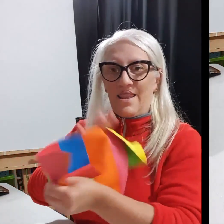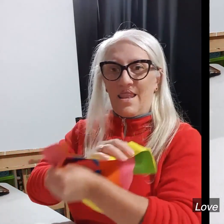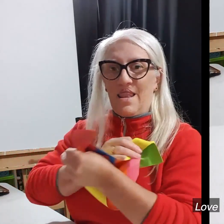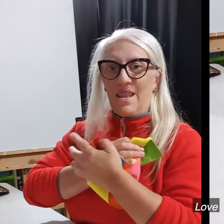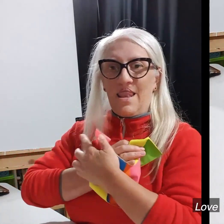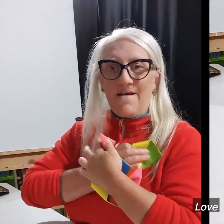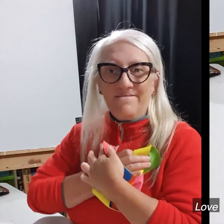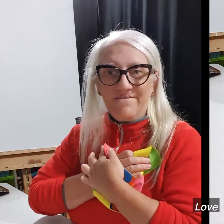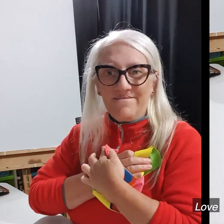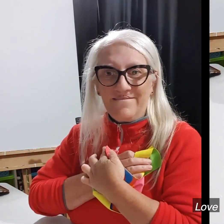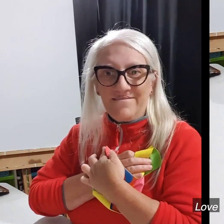Love.